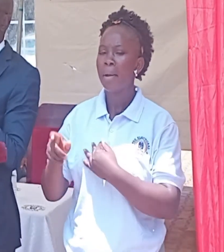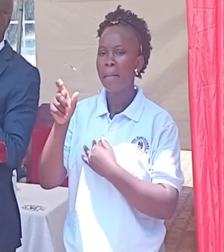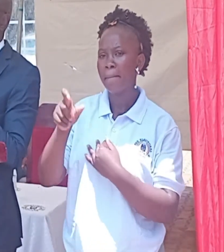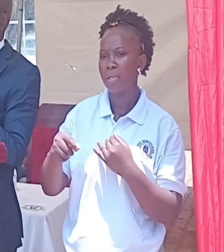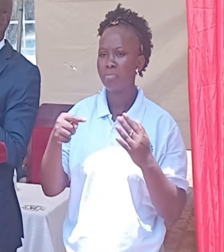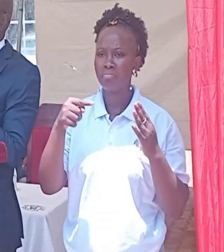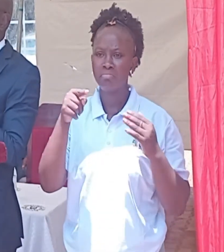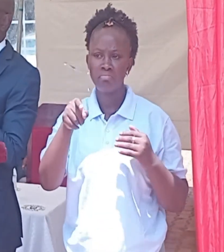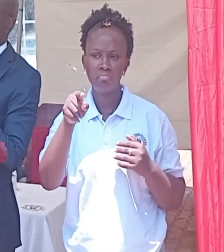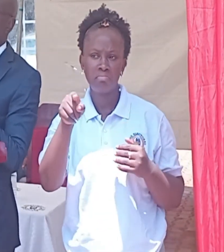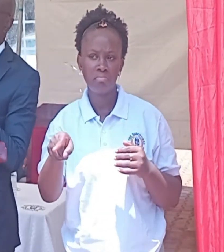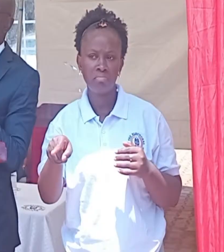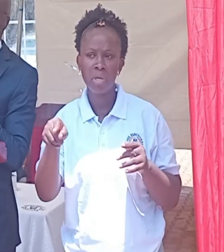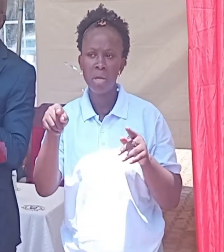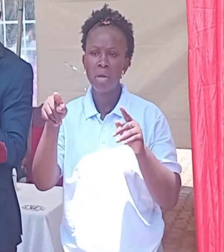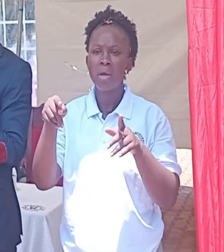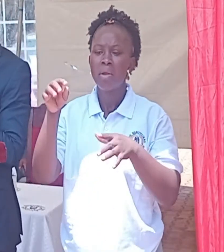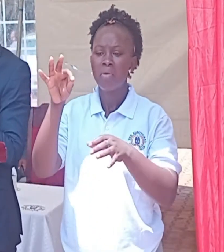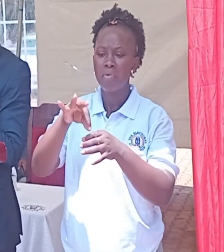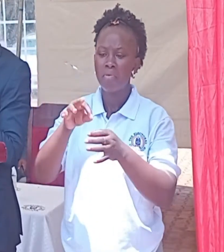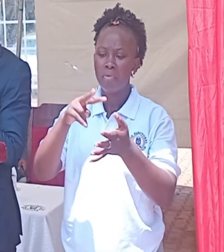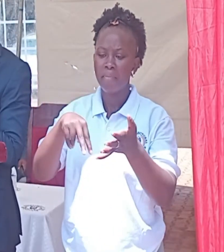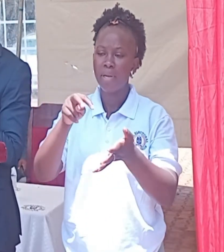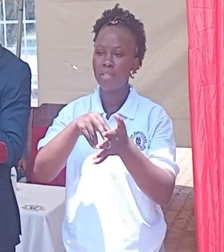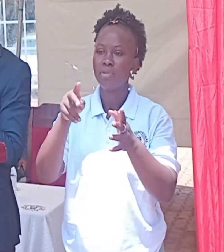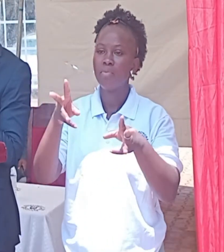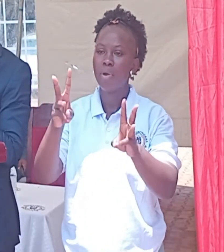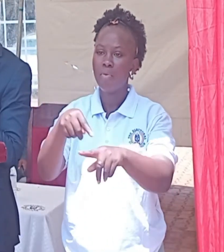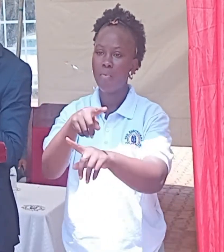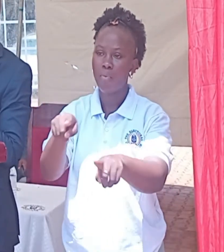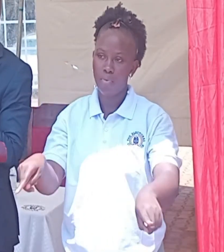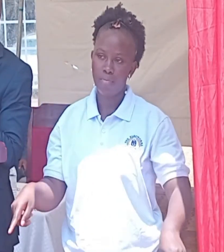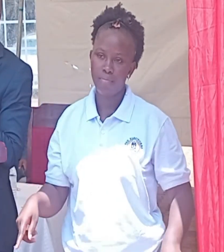so was wrongly nominated.